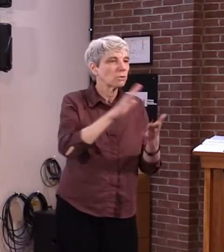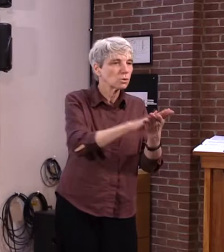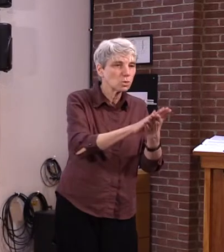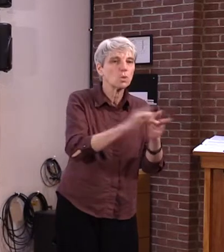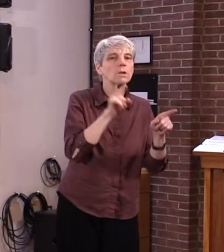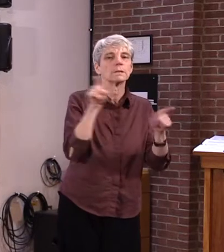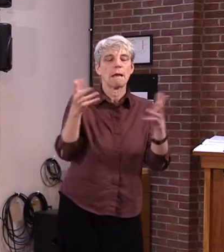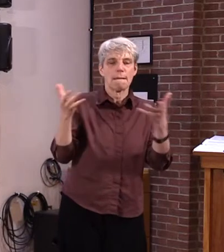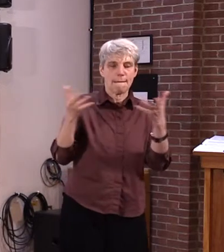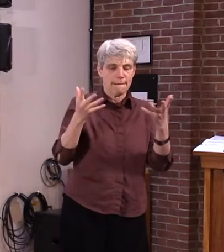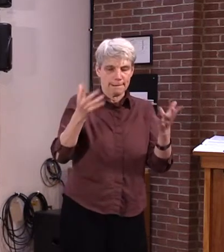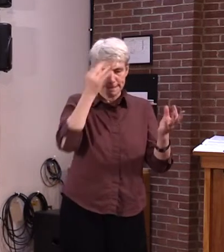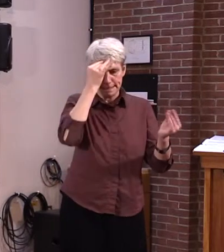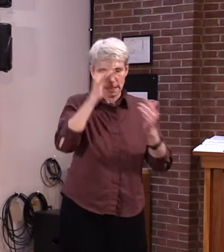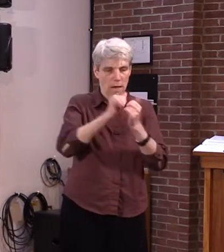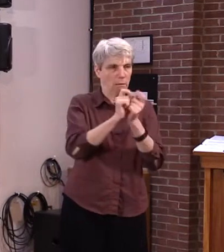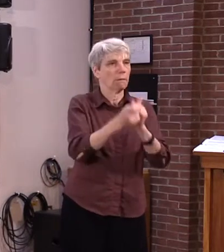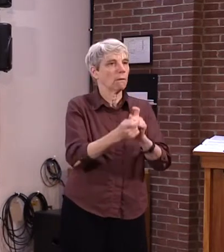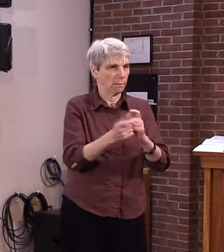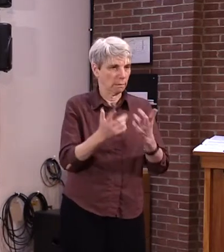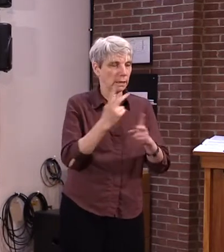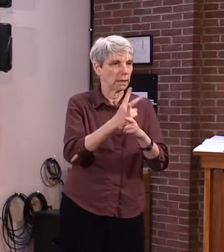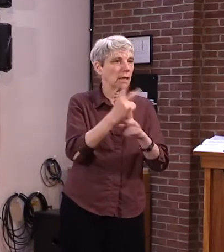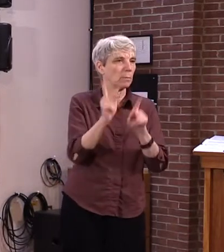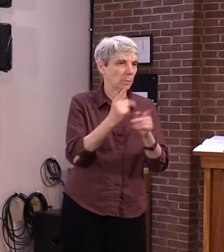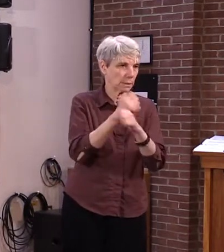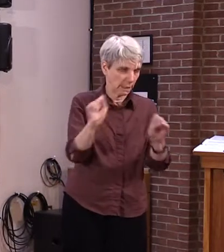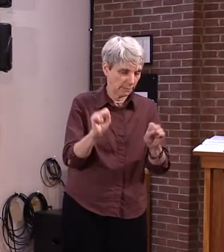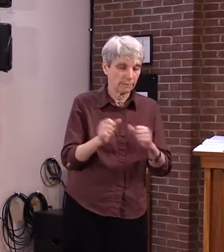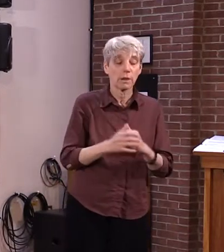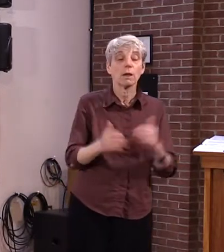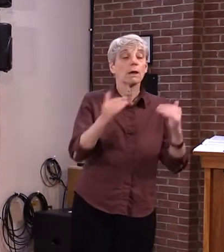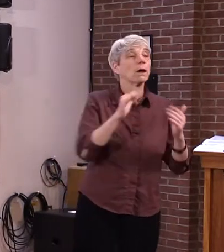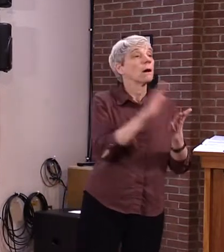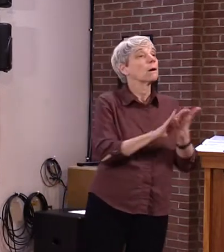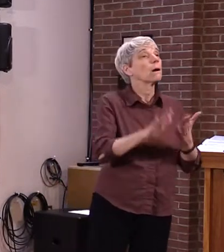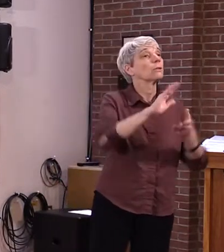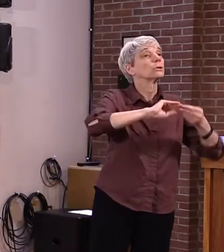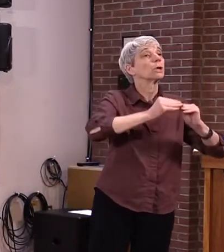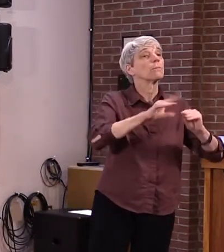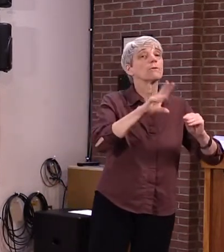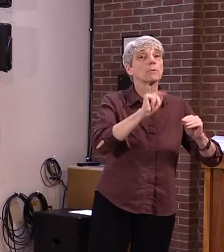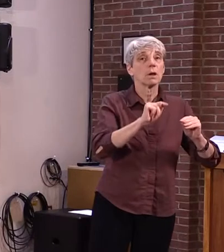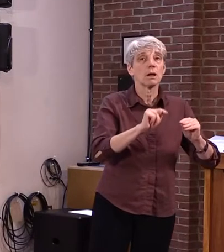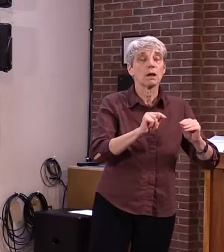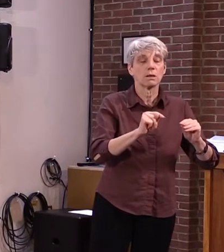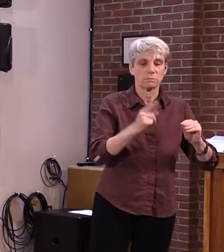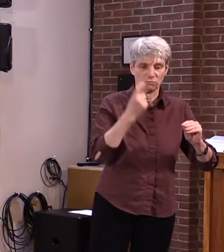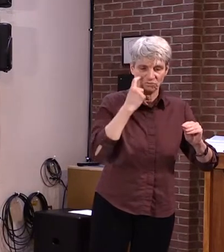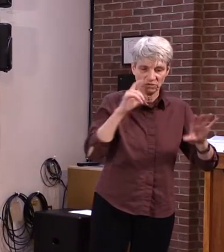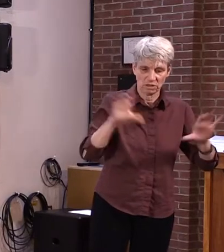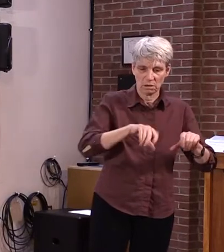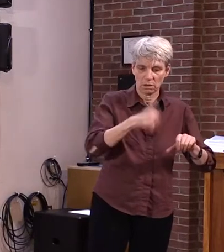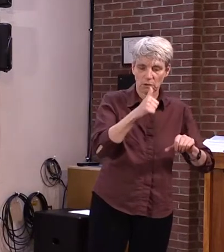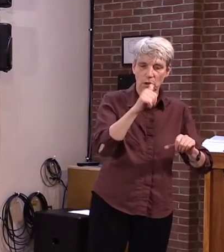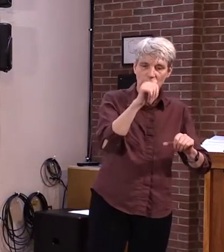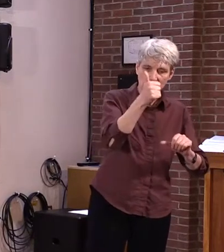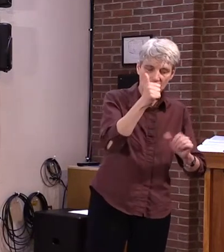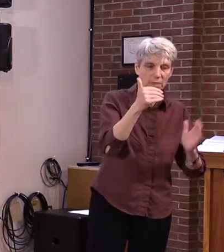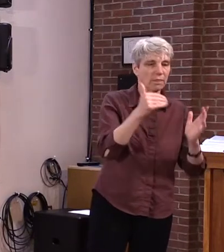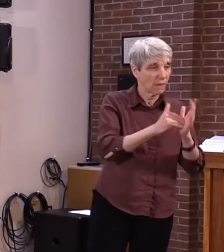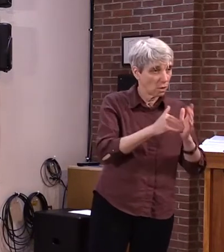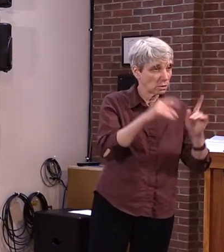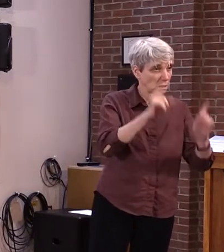states. The higher ed data stayed pretty stable for us here in Vermont. Approximately another 10,000 tests, another 4 students